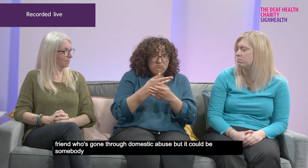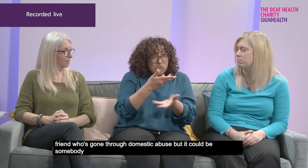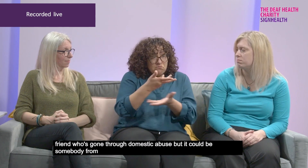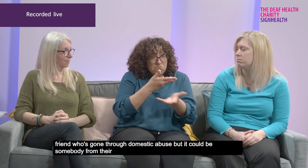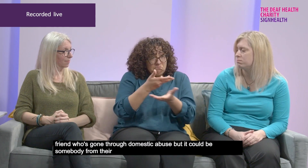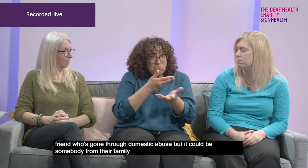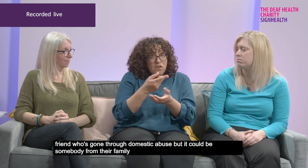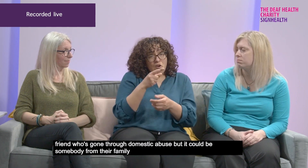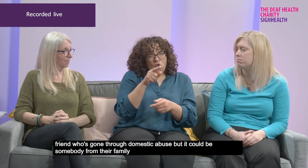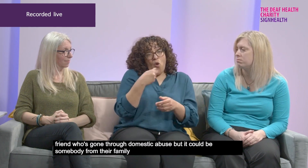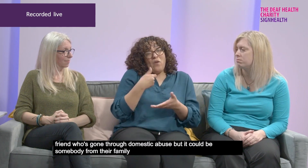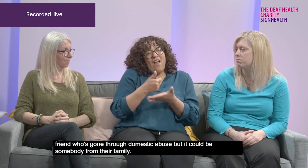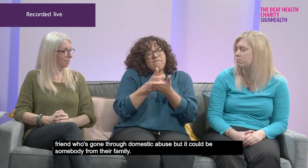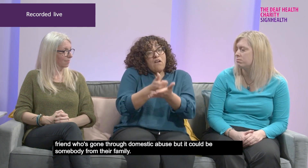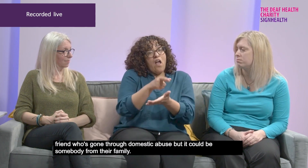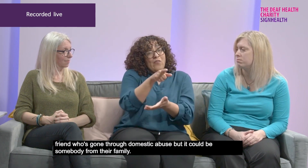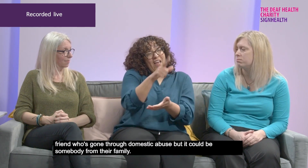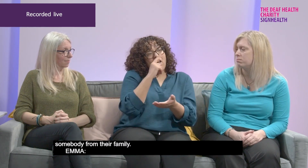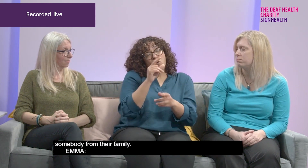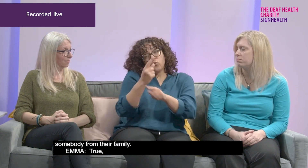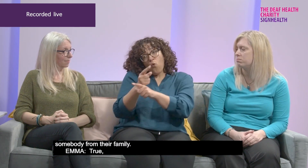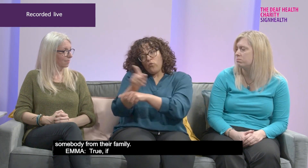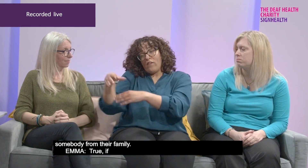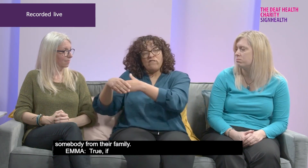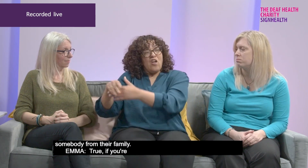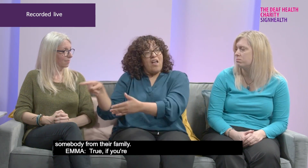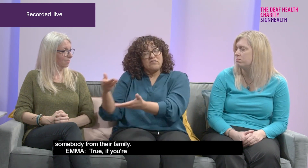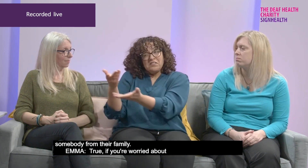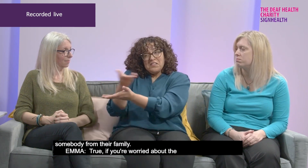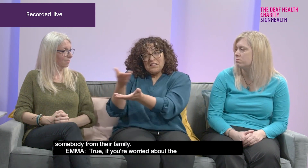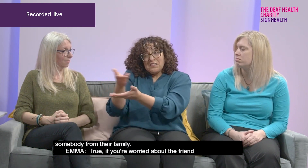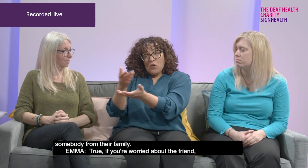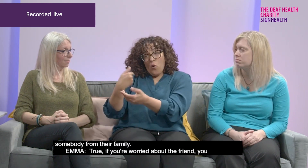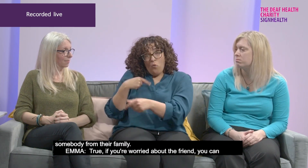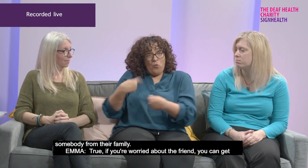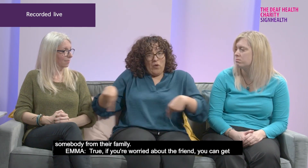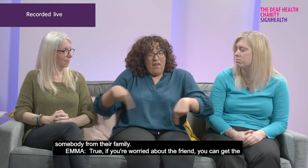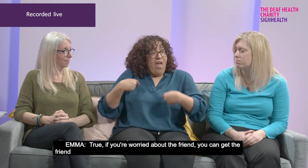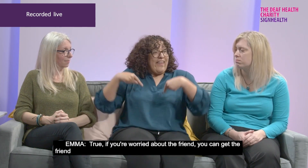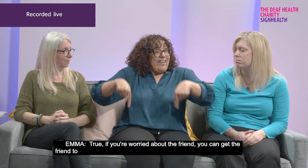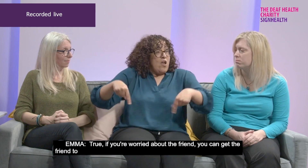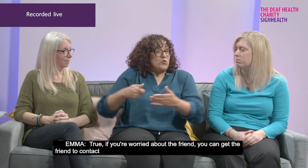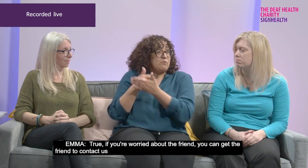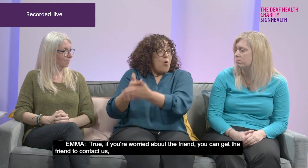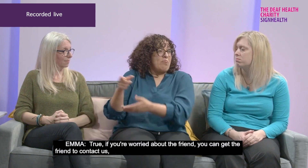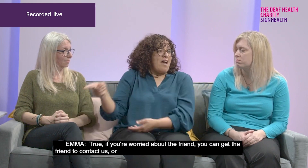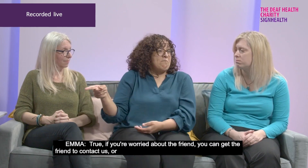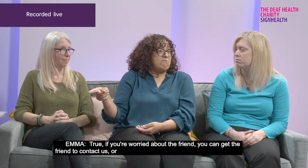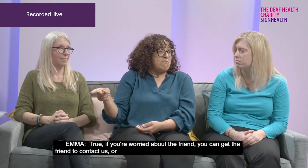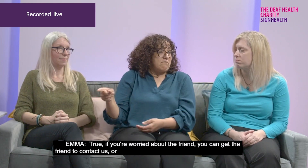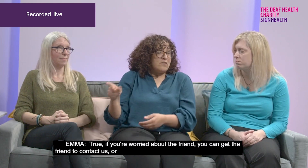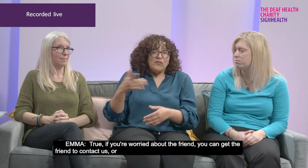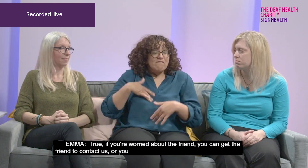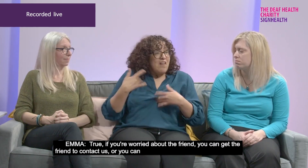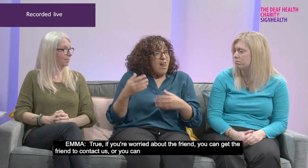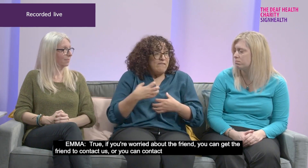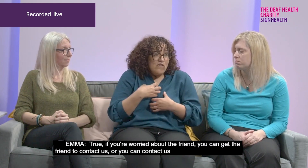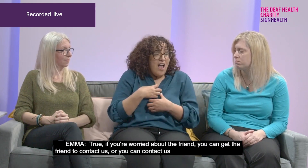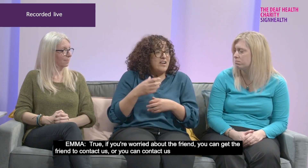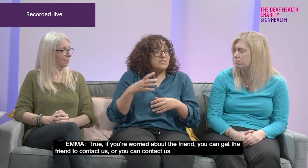friend to contact us, or you can contact us. But really, we would advise you to talk to the friend anyway. But we are here to support that friend.